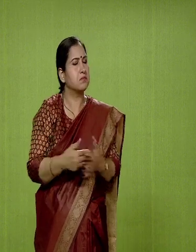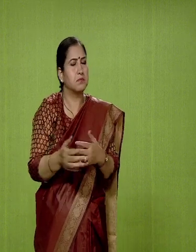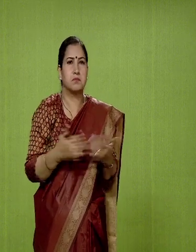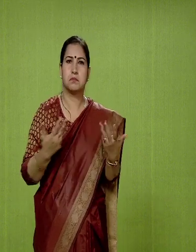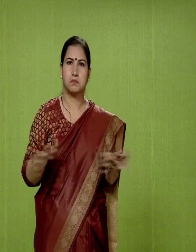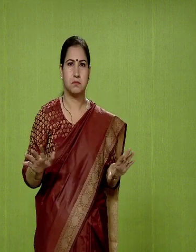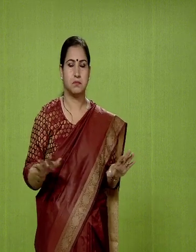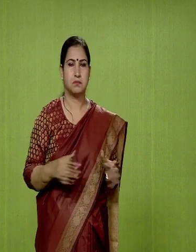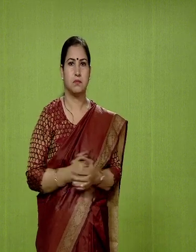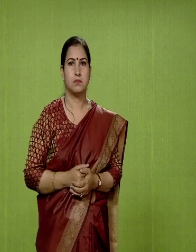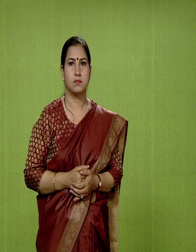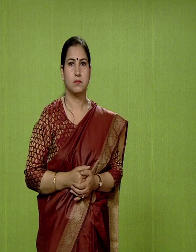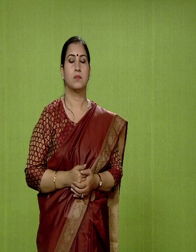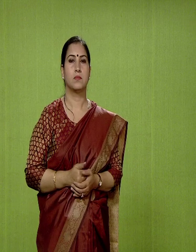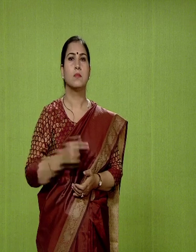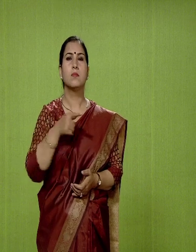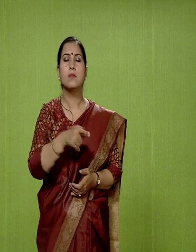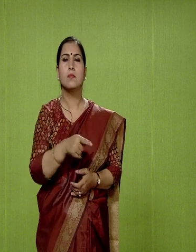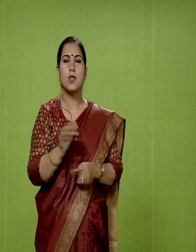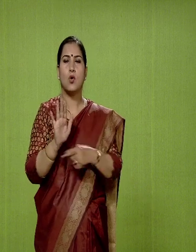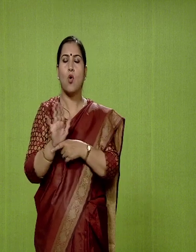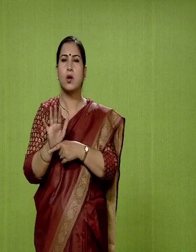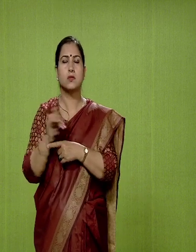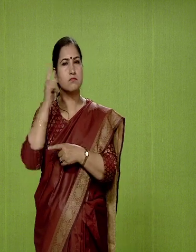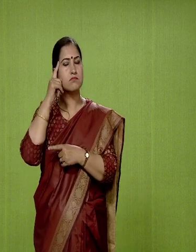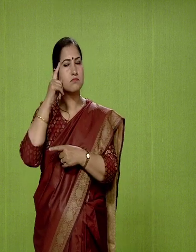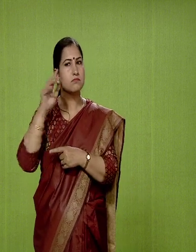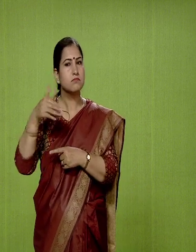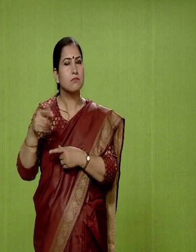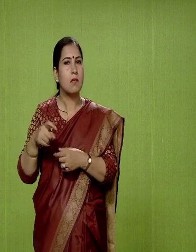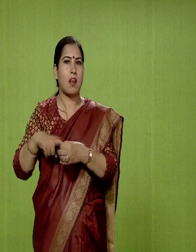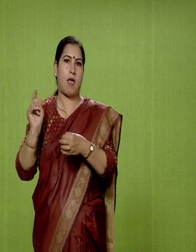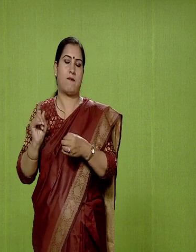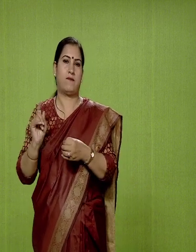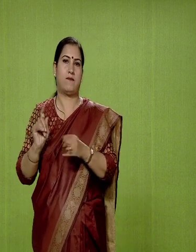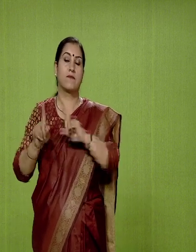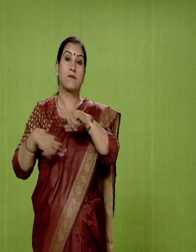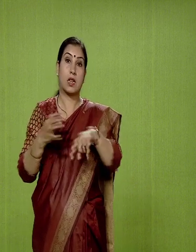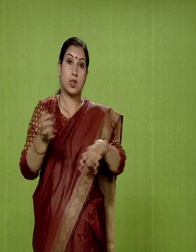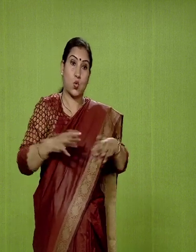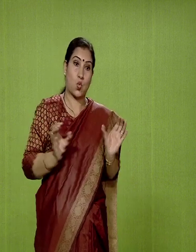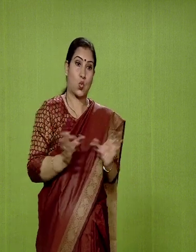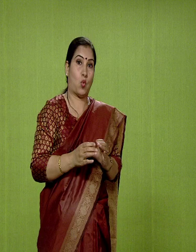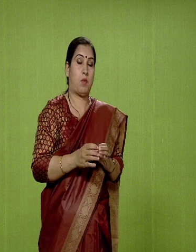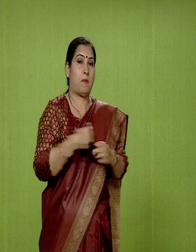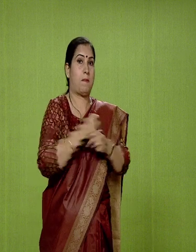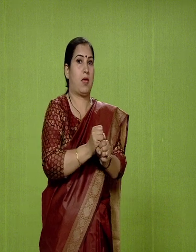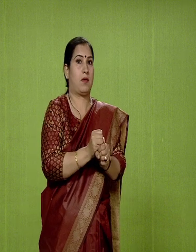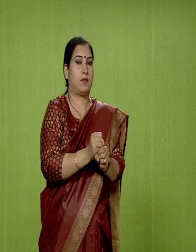However, he left Congress and formed a new party called